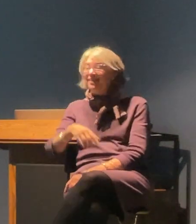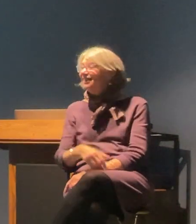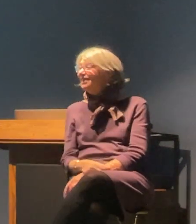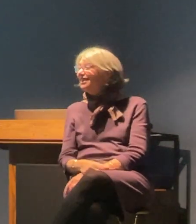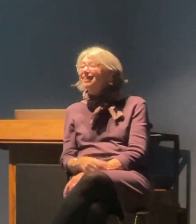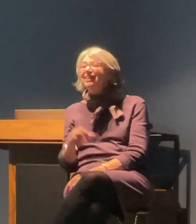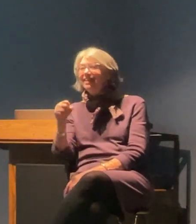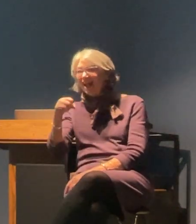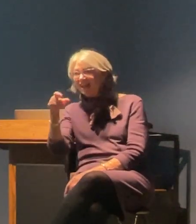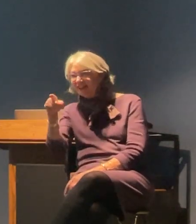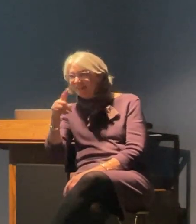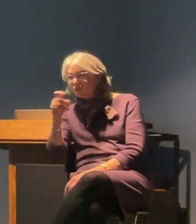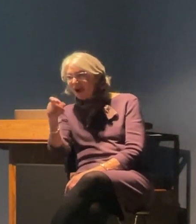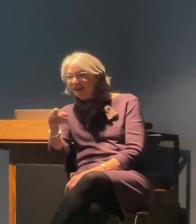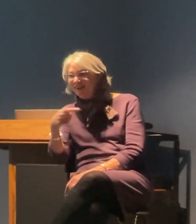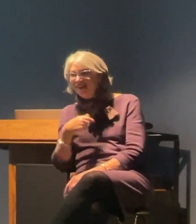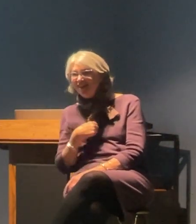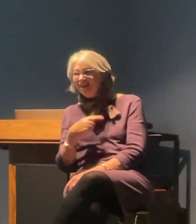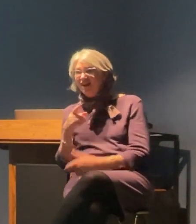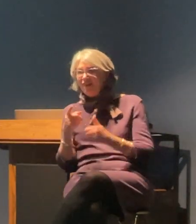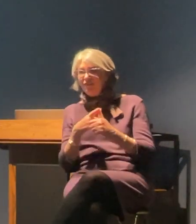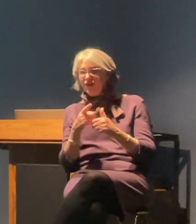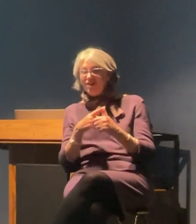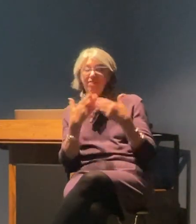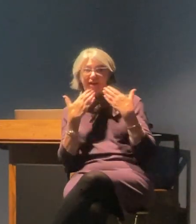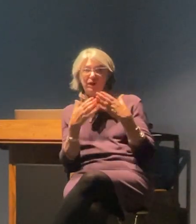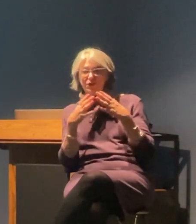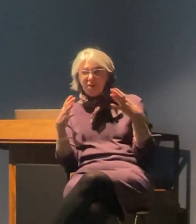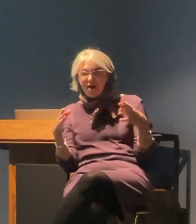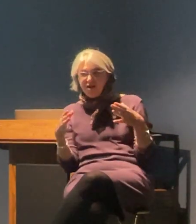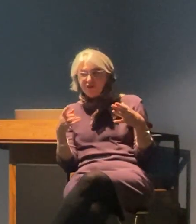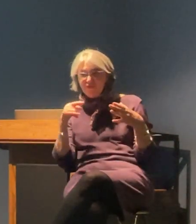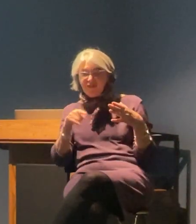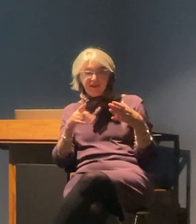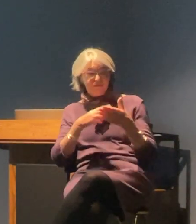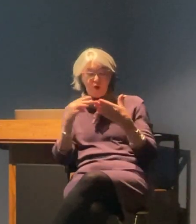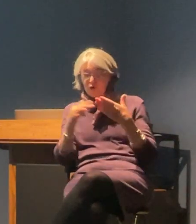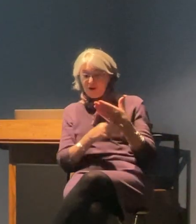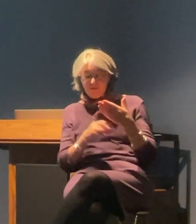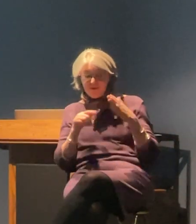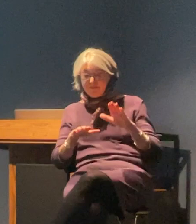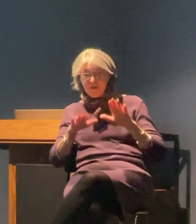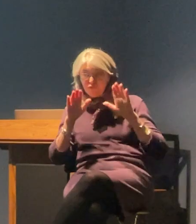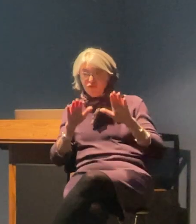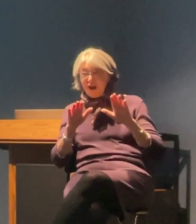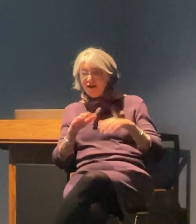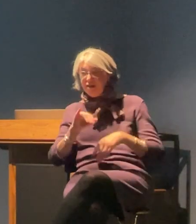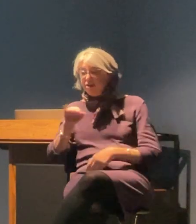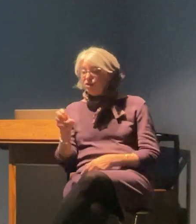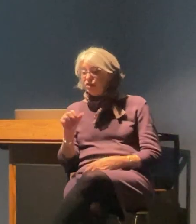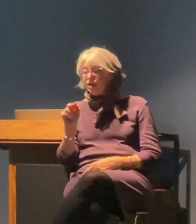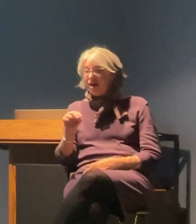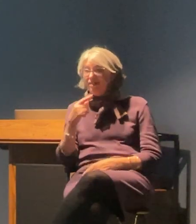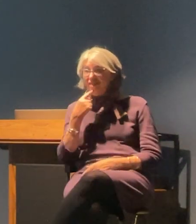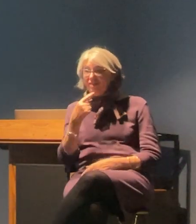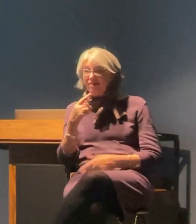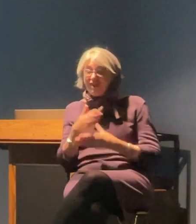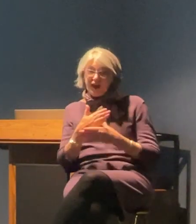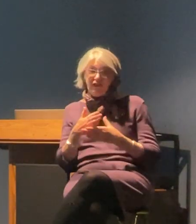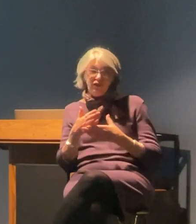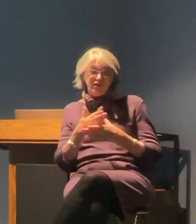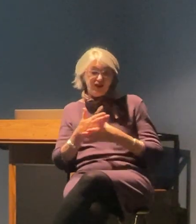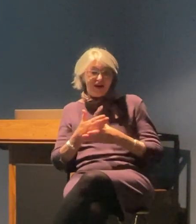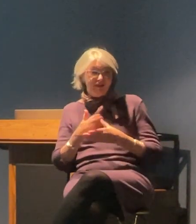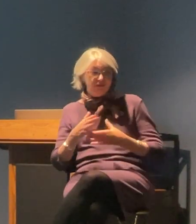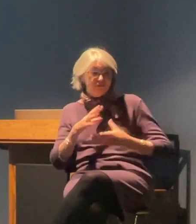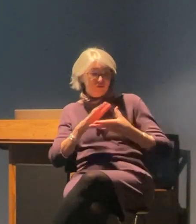And yes, you have a question. Hi, yes, first of all, thank you so much for this program. This has been great. And Jonathan, I want to say thank you for sharing your story. Thank